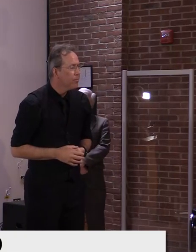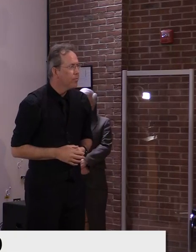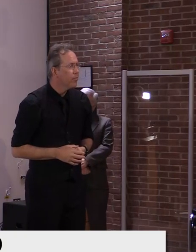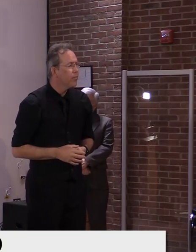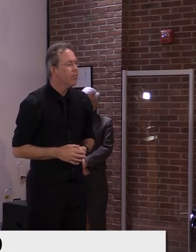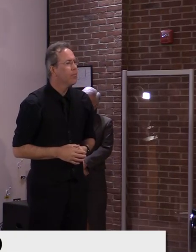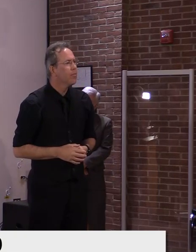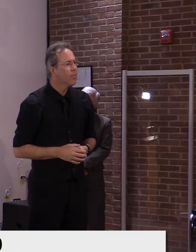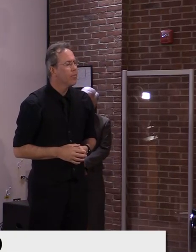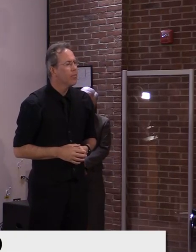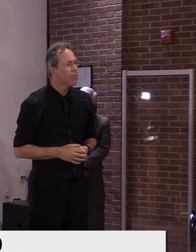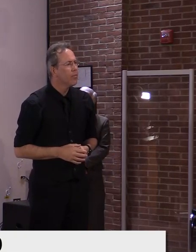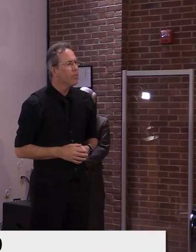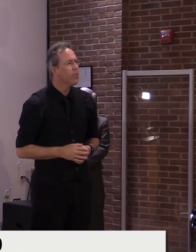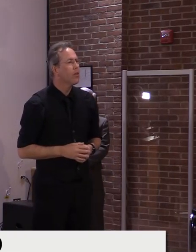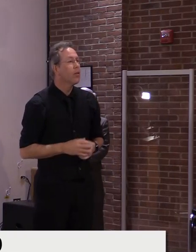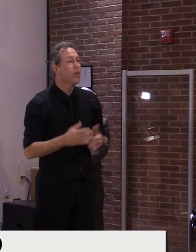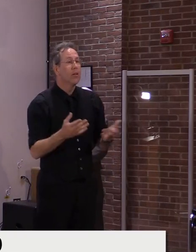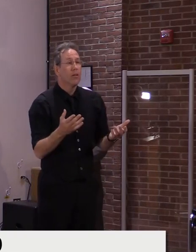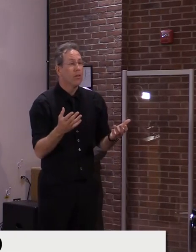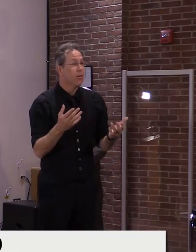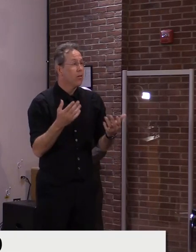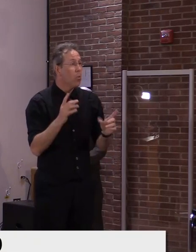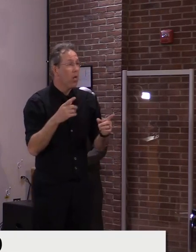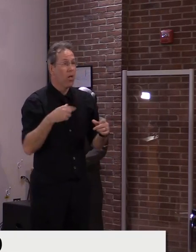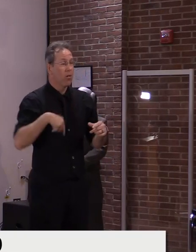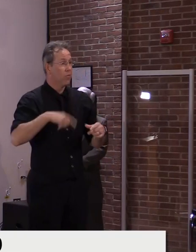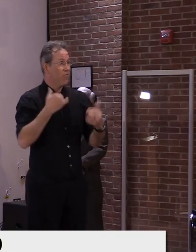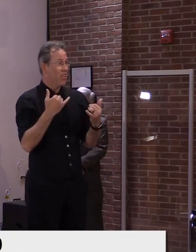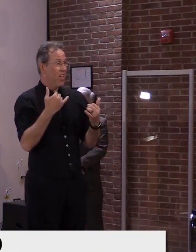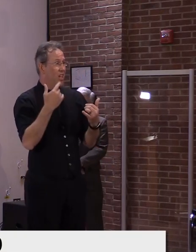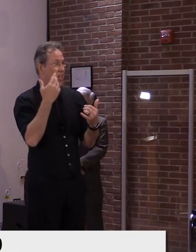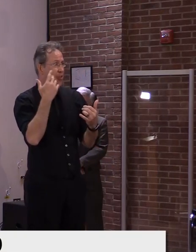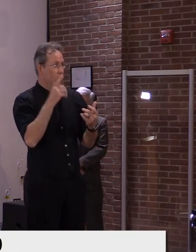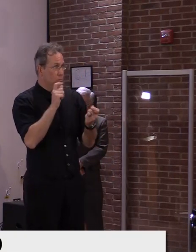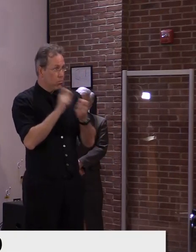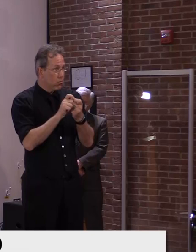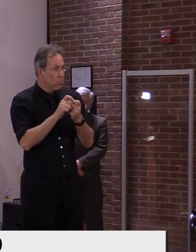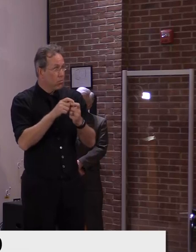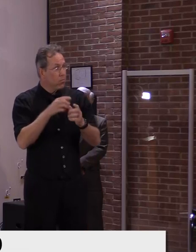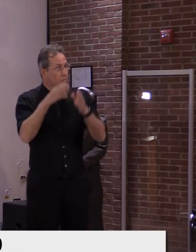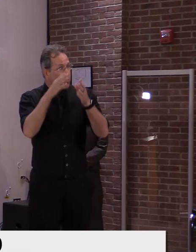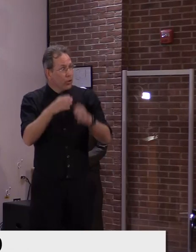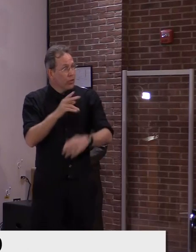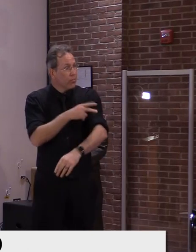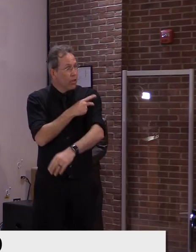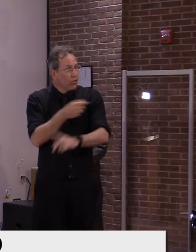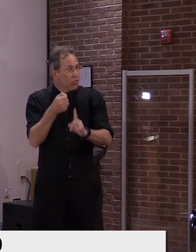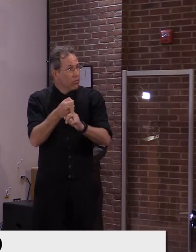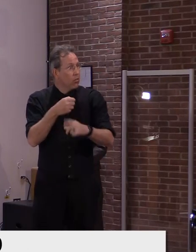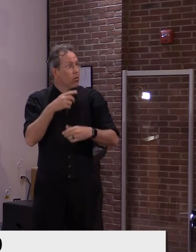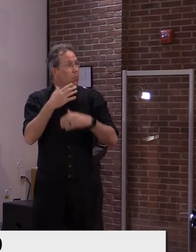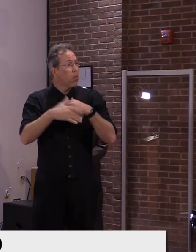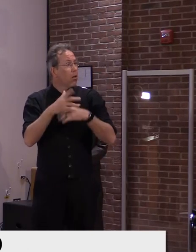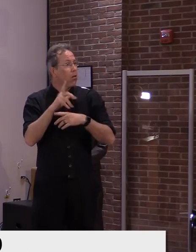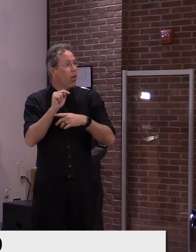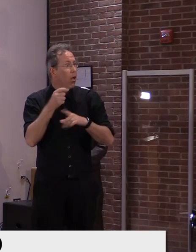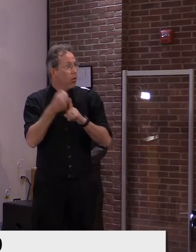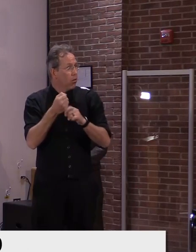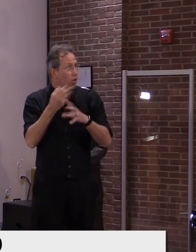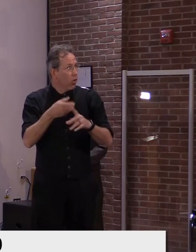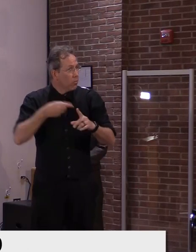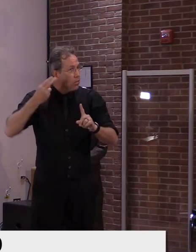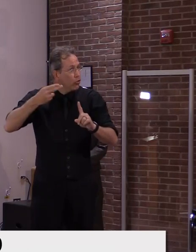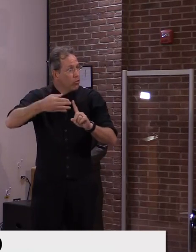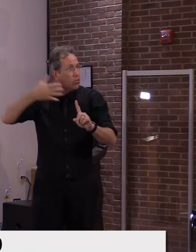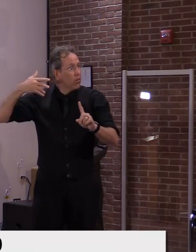We don't even know if having a personal or family history of blood clotting is a risk factor for this syndrome at this point. And